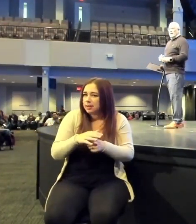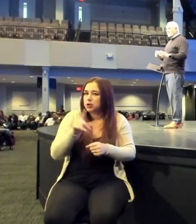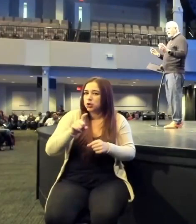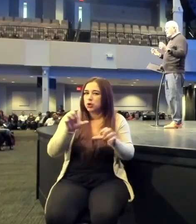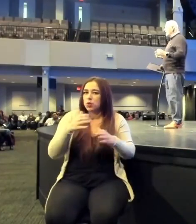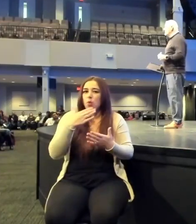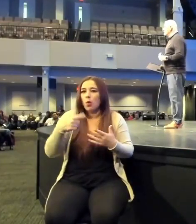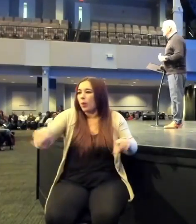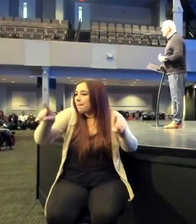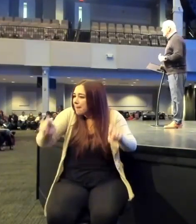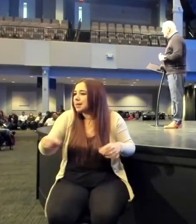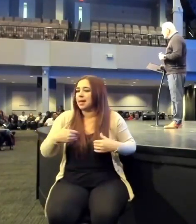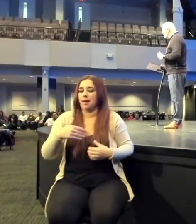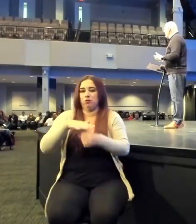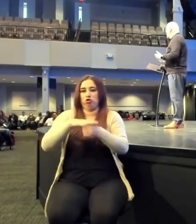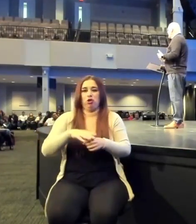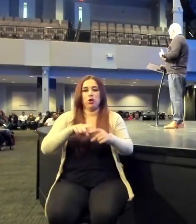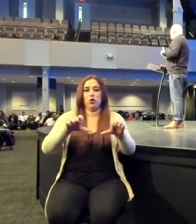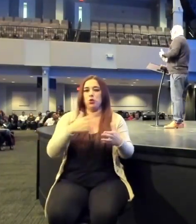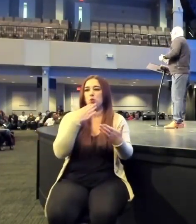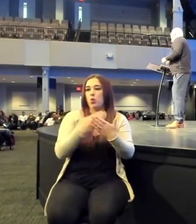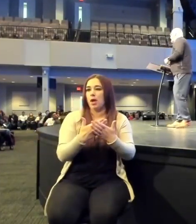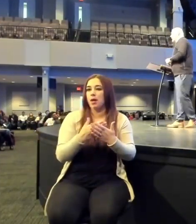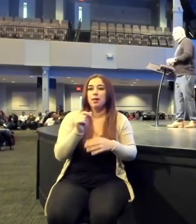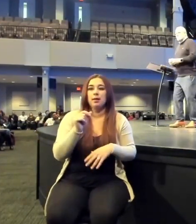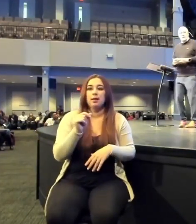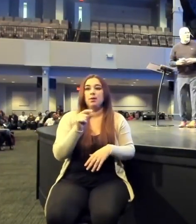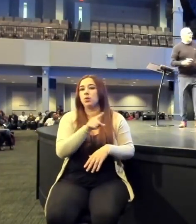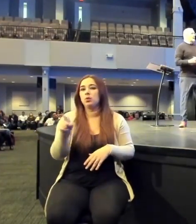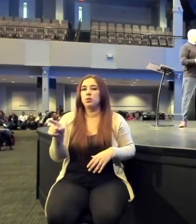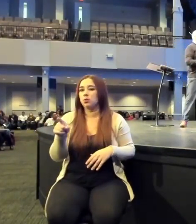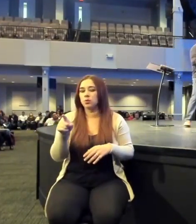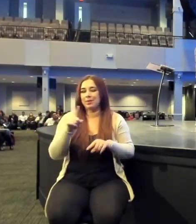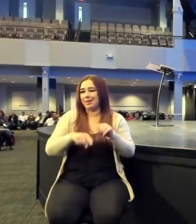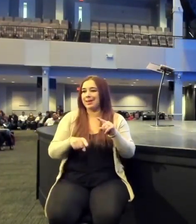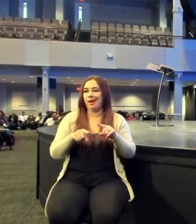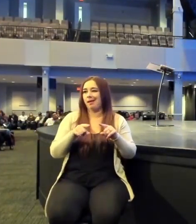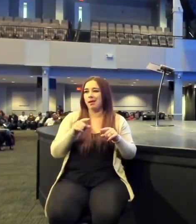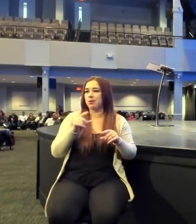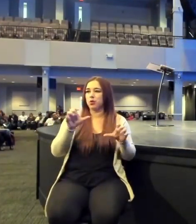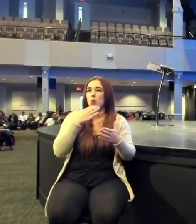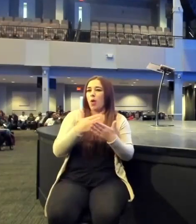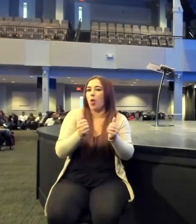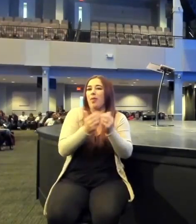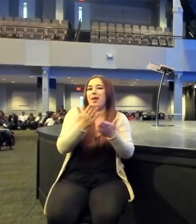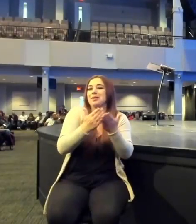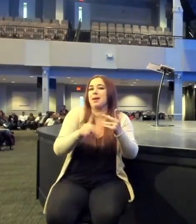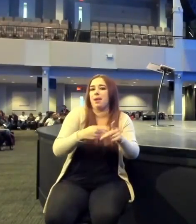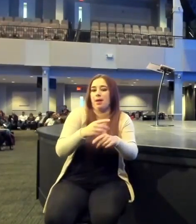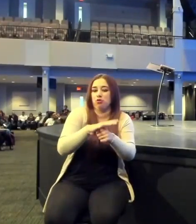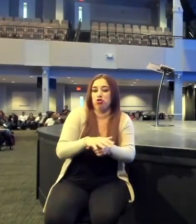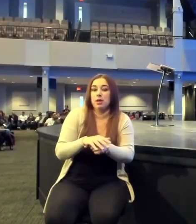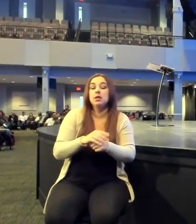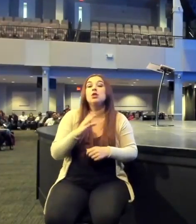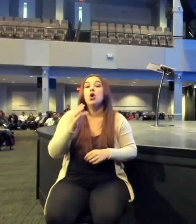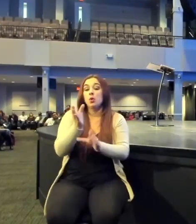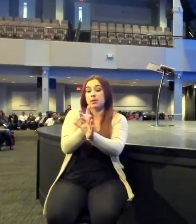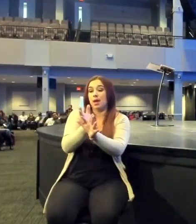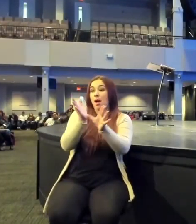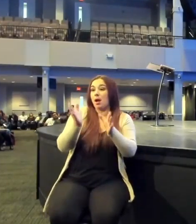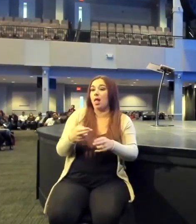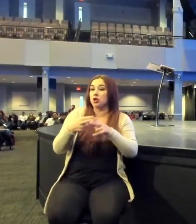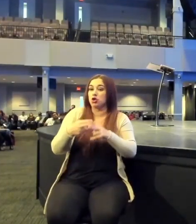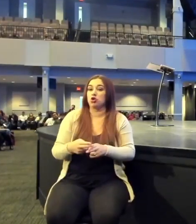well. Everybody does. You don't do well without some level of stress. And psychologists refer to this side of the equation